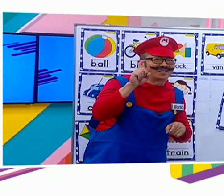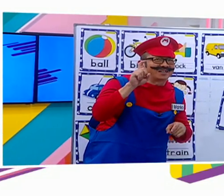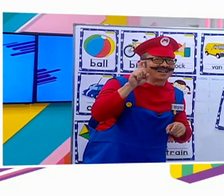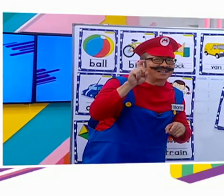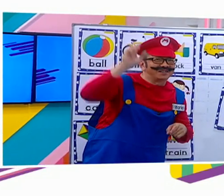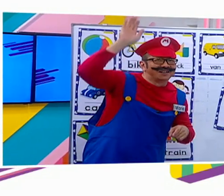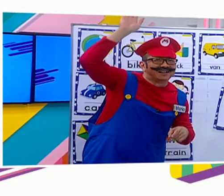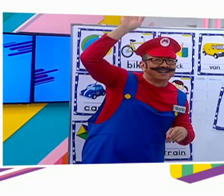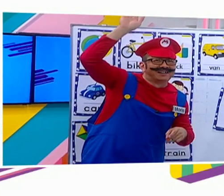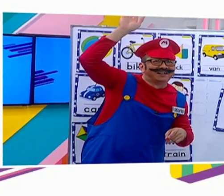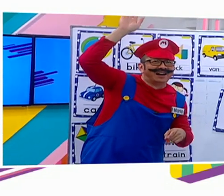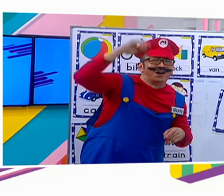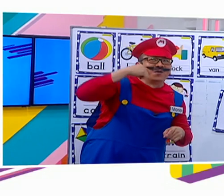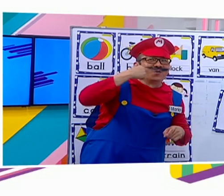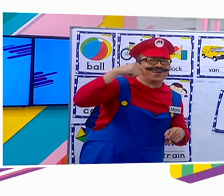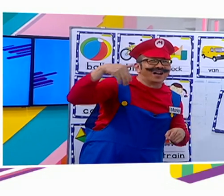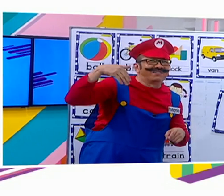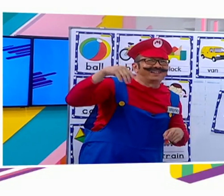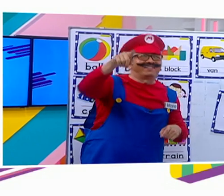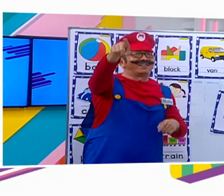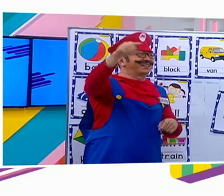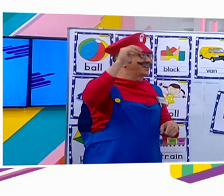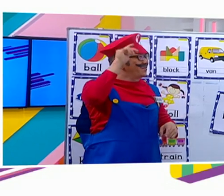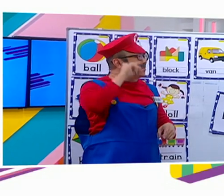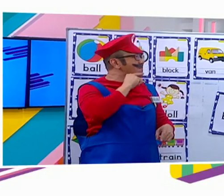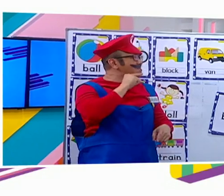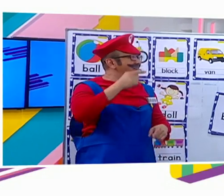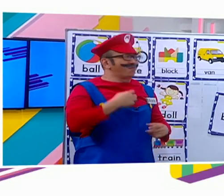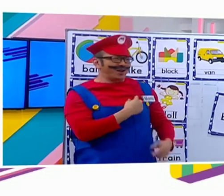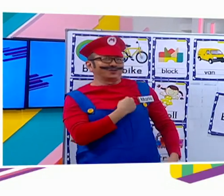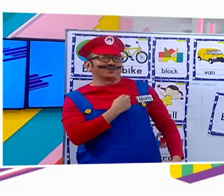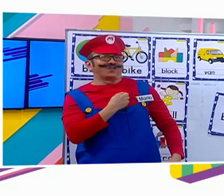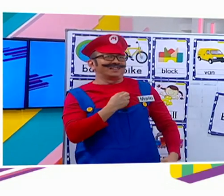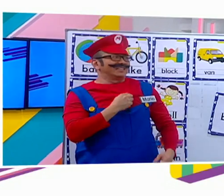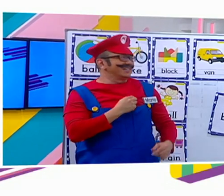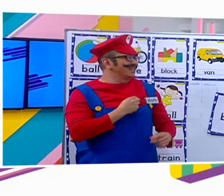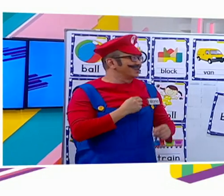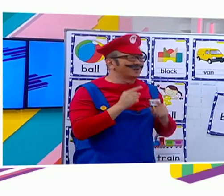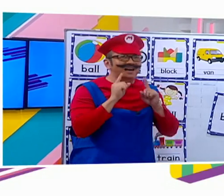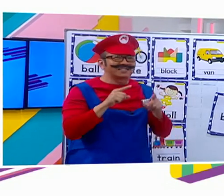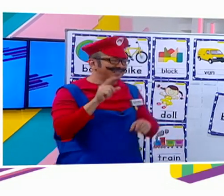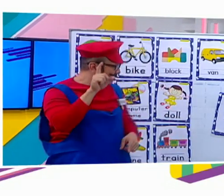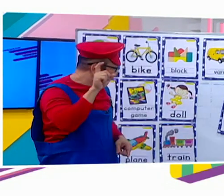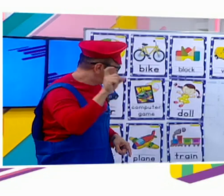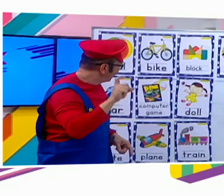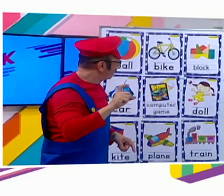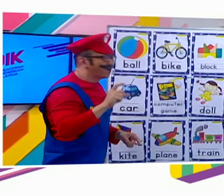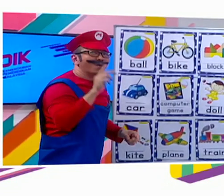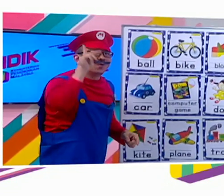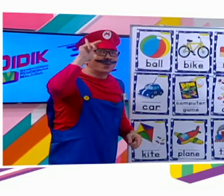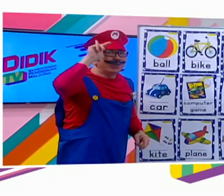the question? The last one. Who haven't? Okay, oh, Yunping want to volunteer to answer the